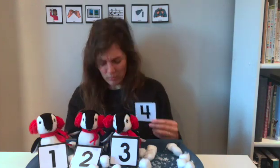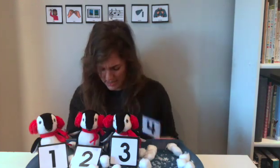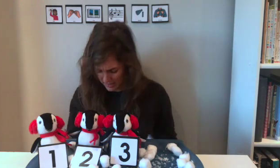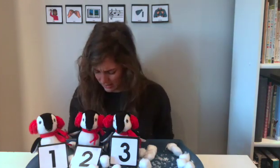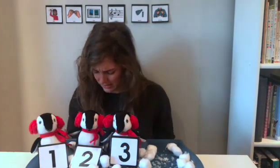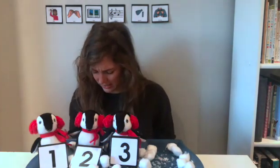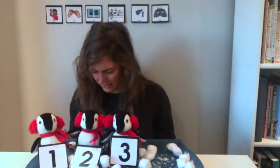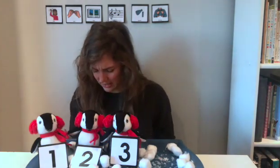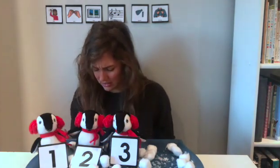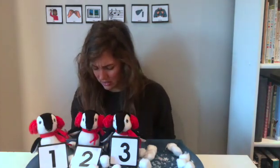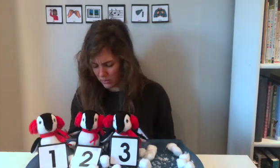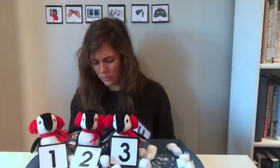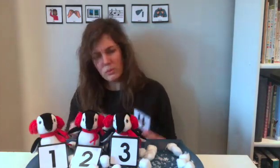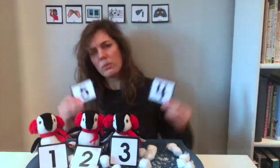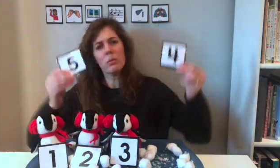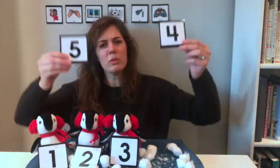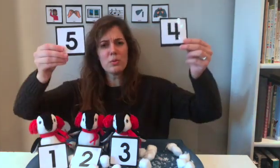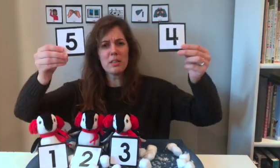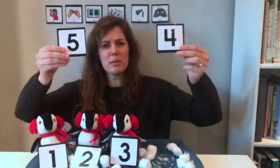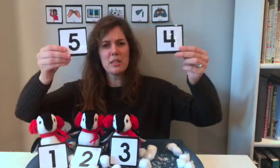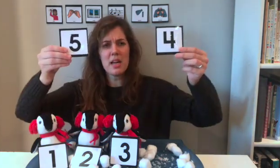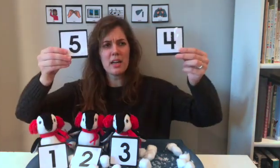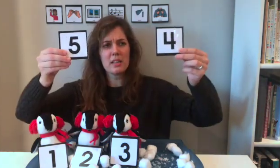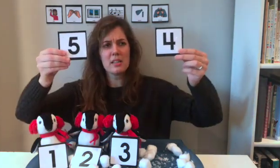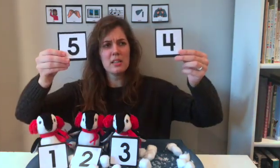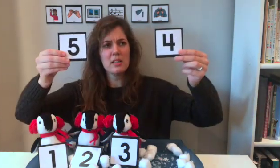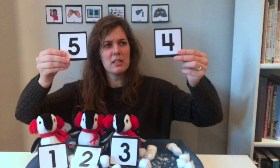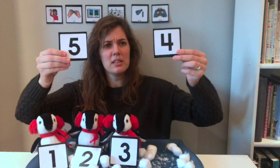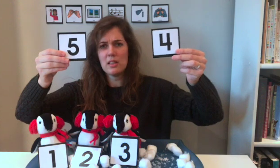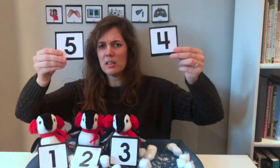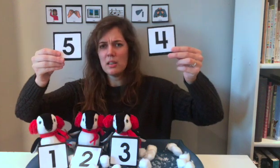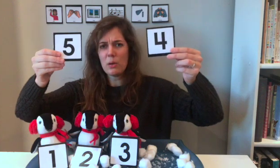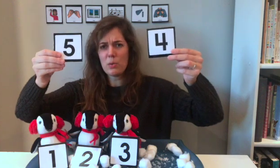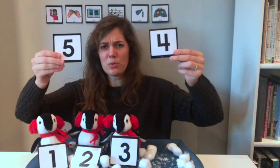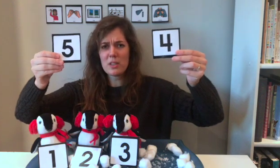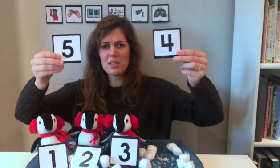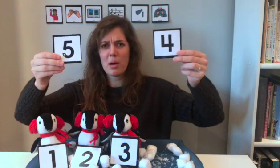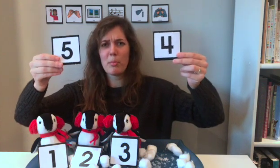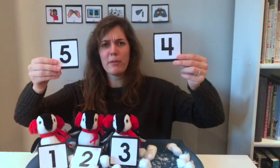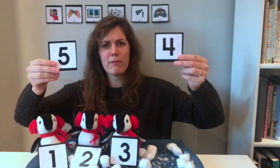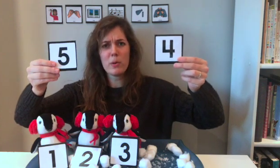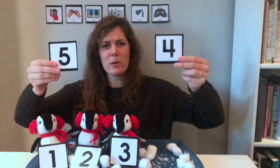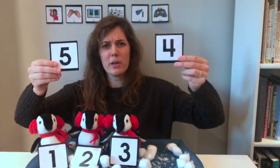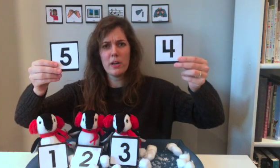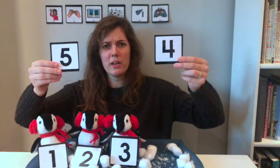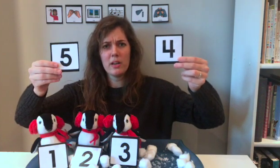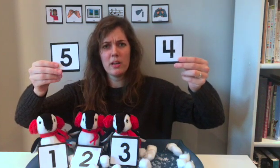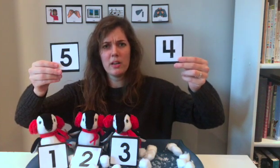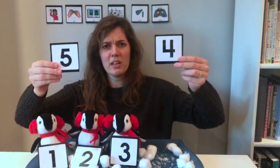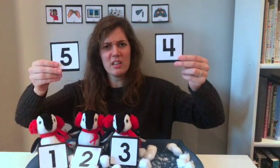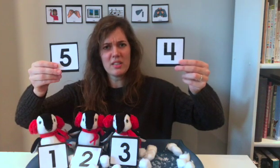wait a second. Which one comes next? Which one's number four? Can you tell